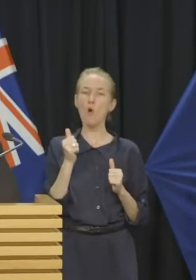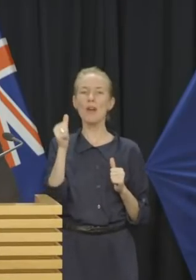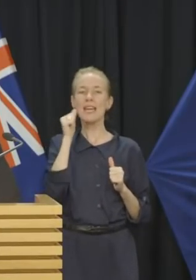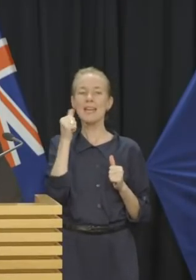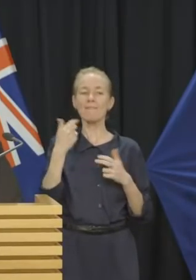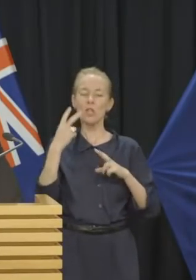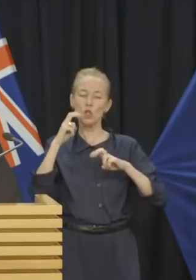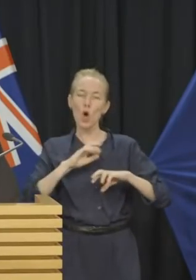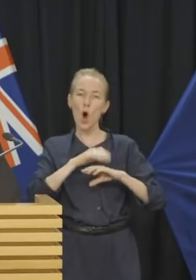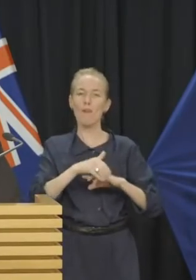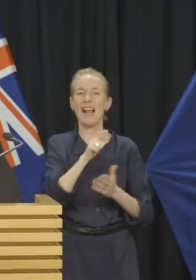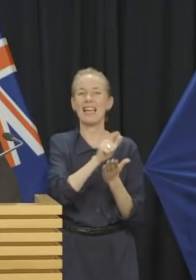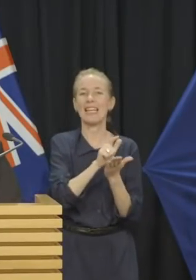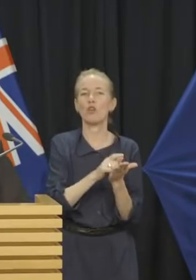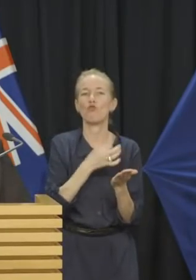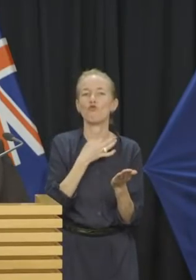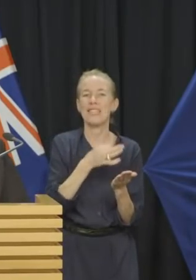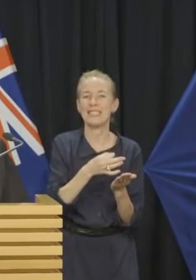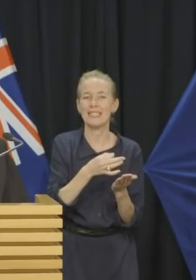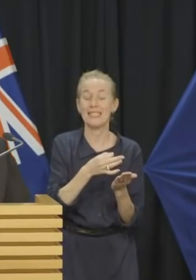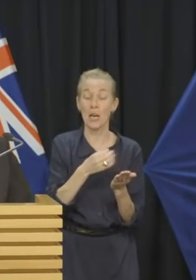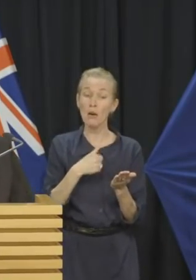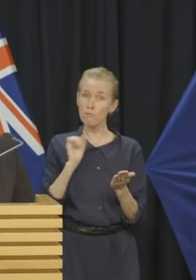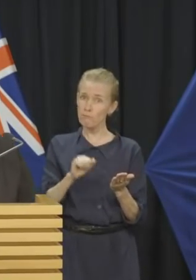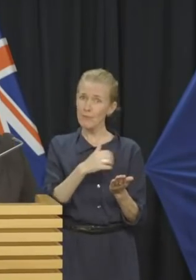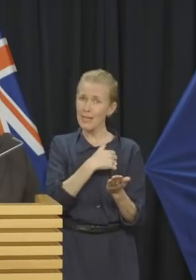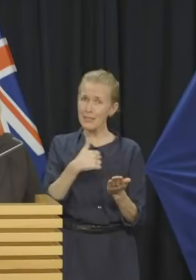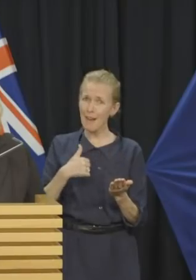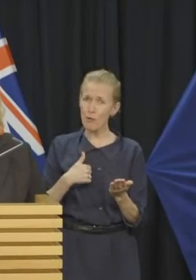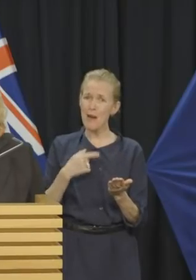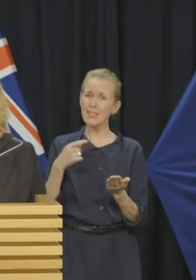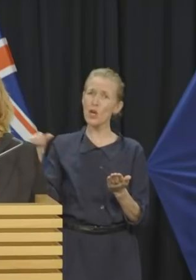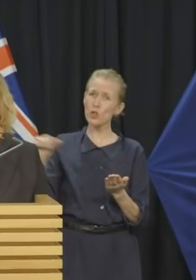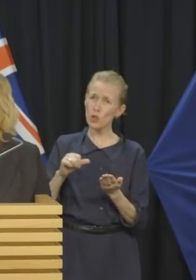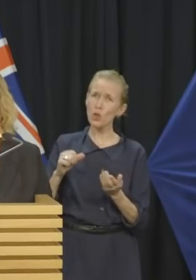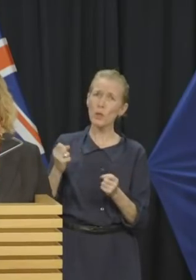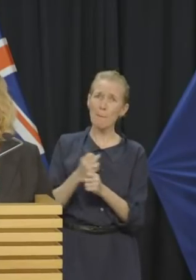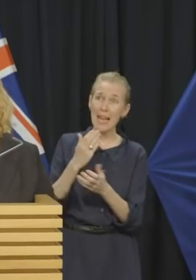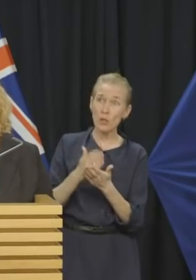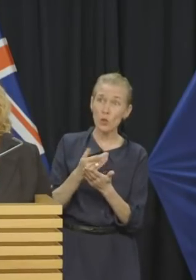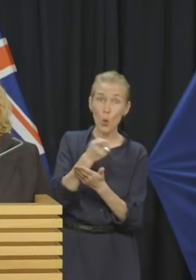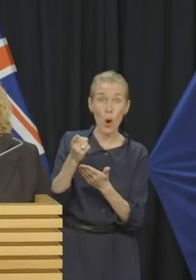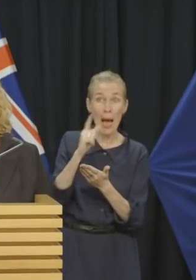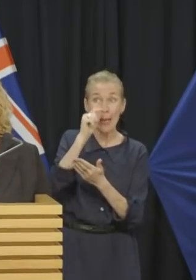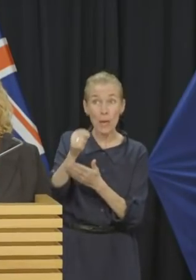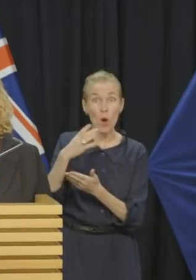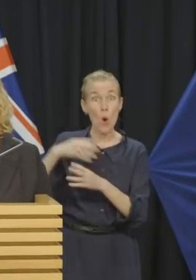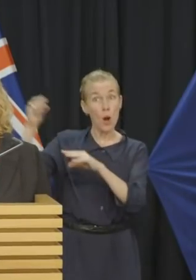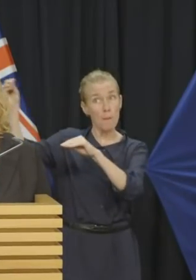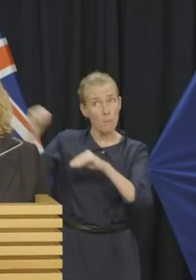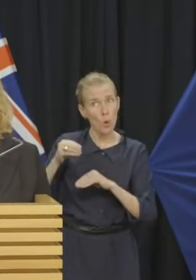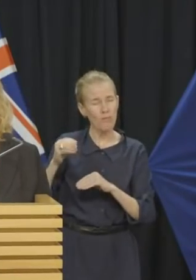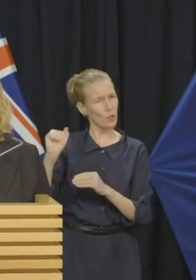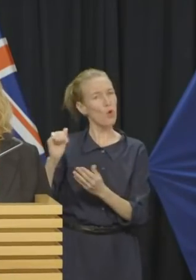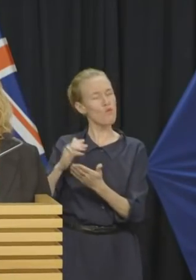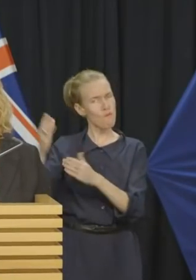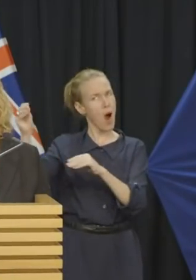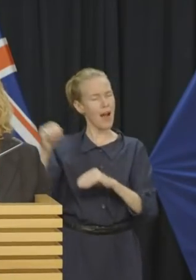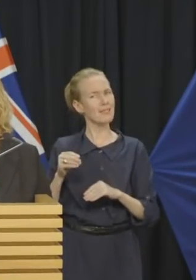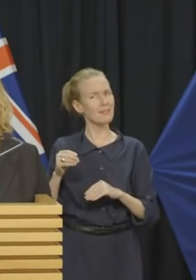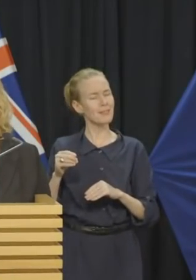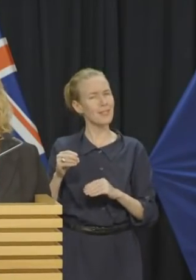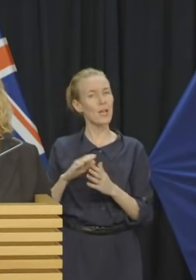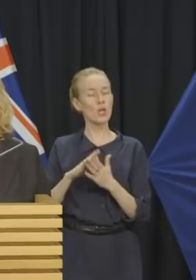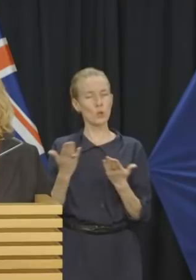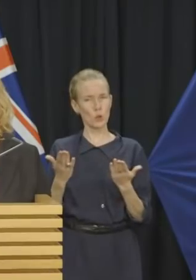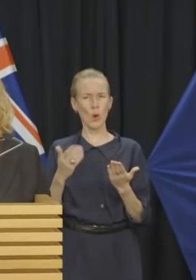allow people to continue to return. That has been well identified and well understood for a number of months about what the